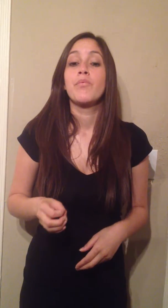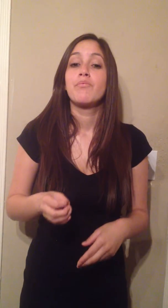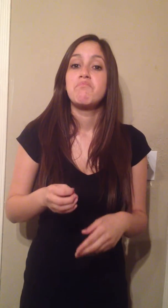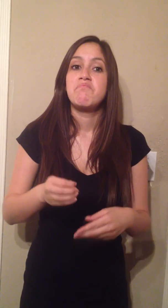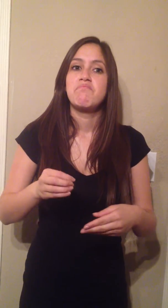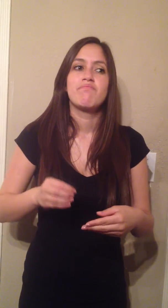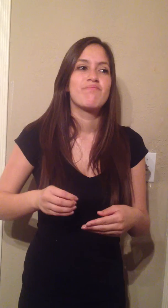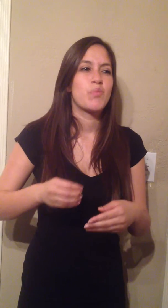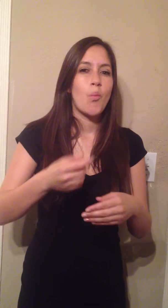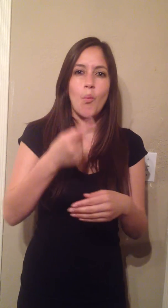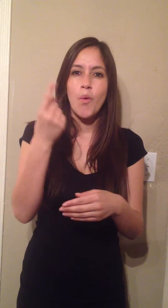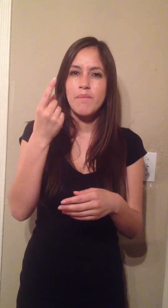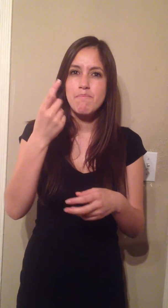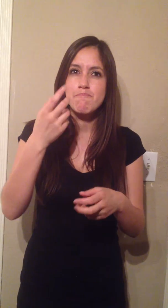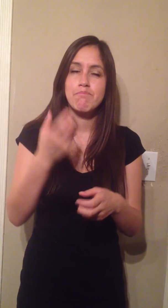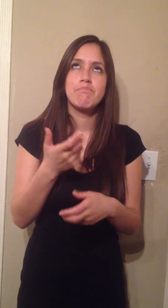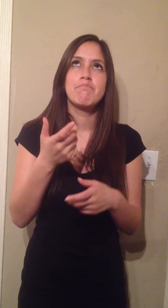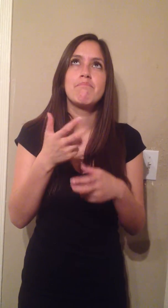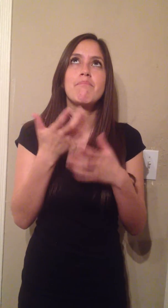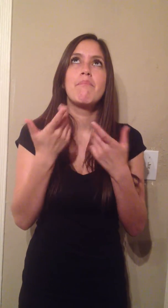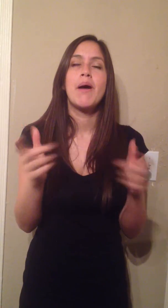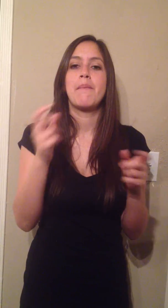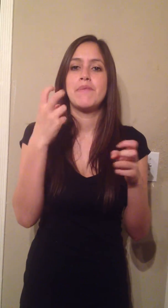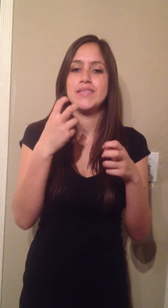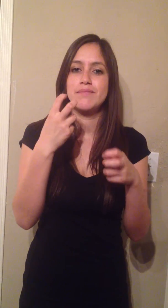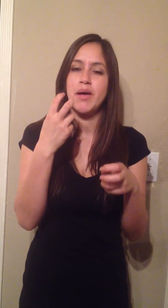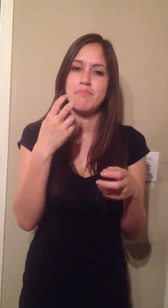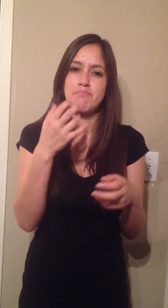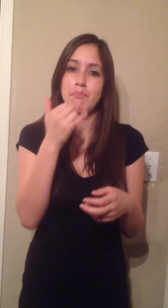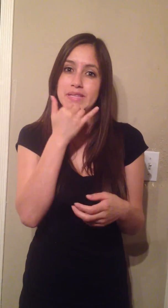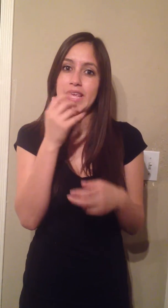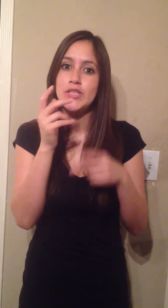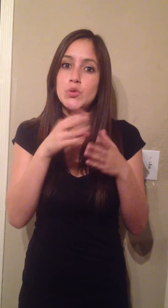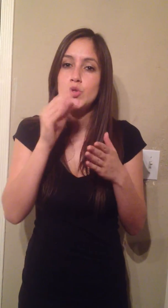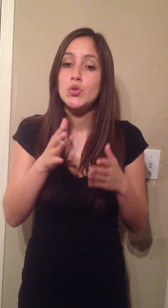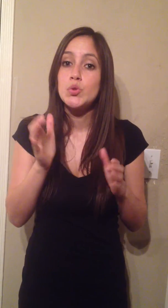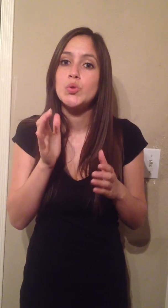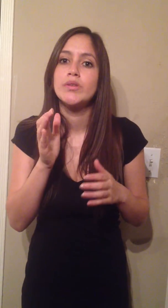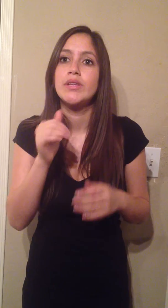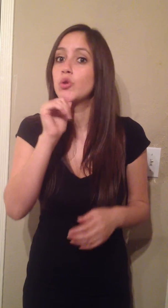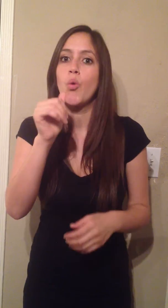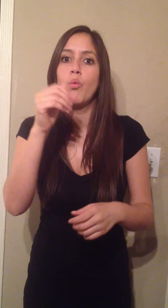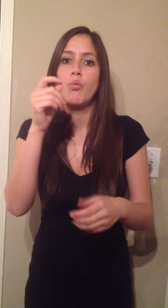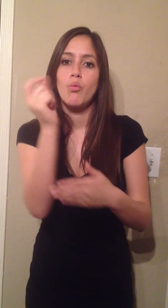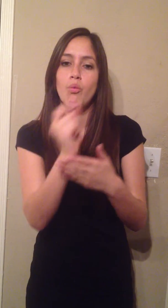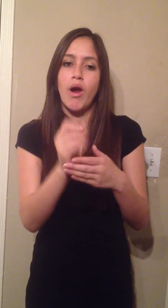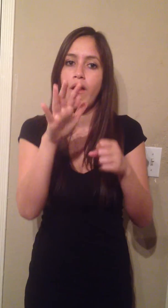and listen, but they don't write enough. That's a problem. The second most common problem is this, and that is once their hand starts moving and they